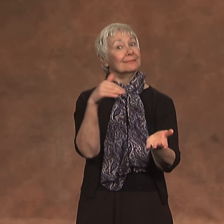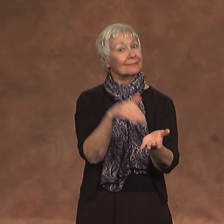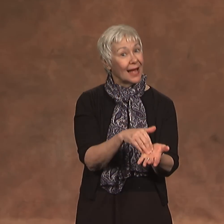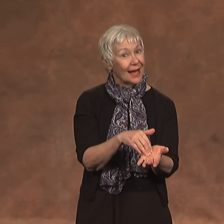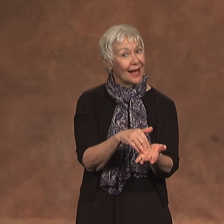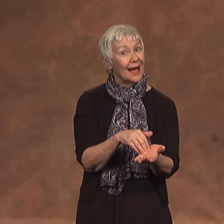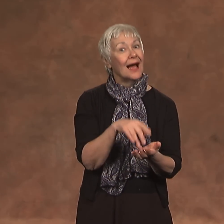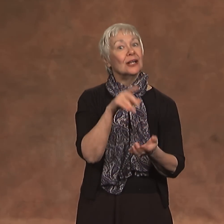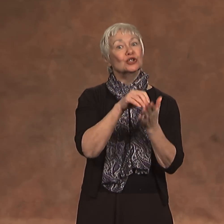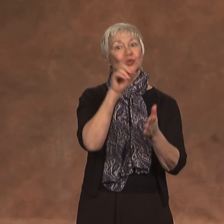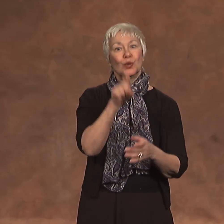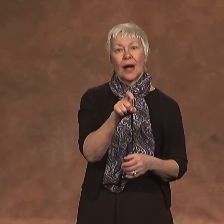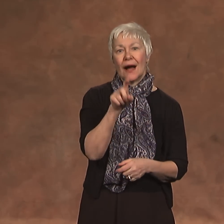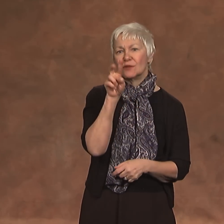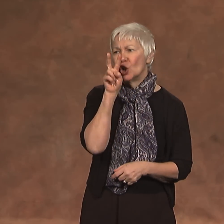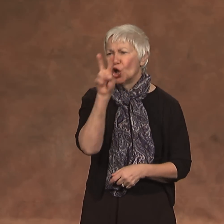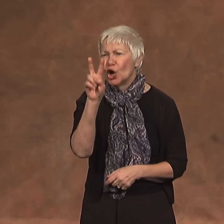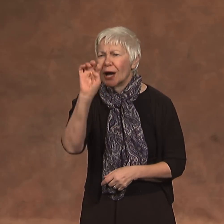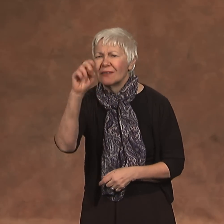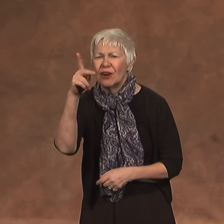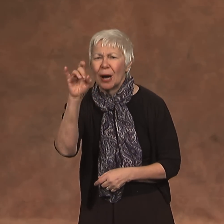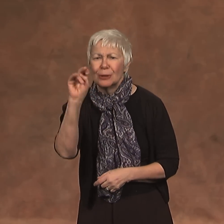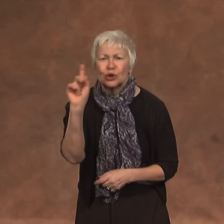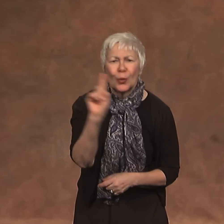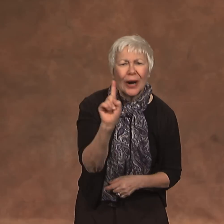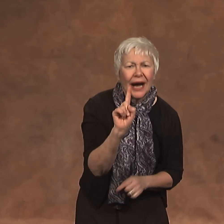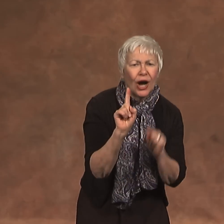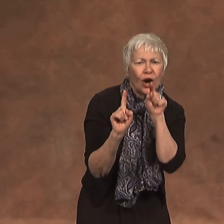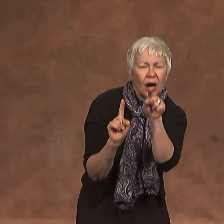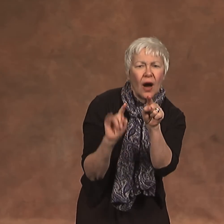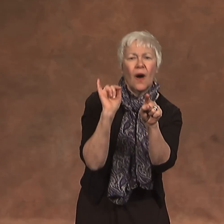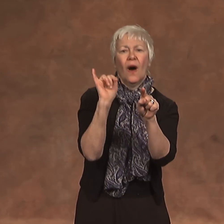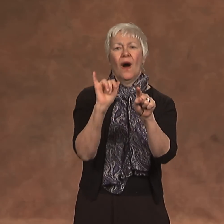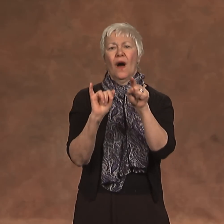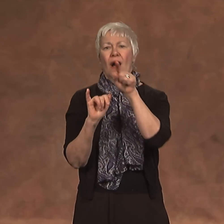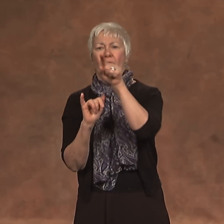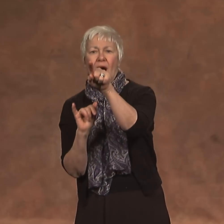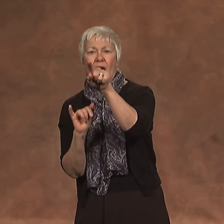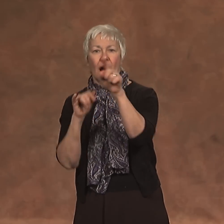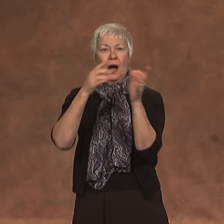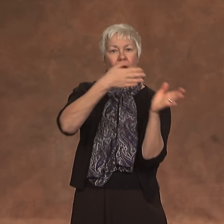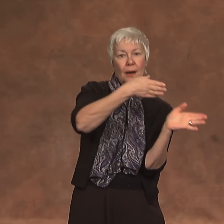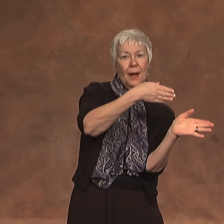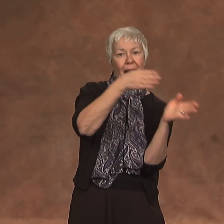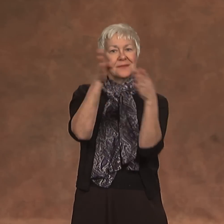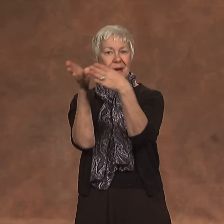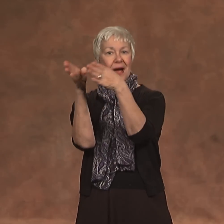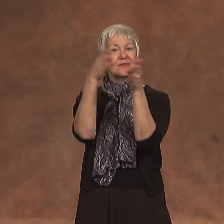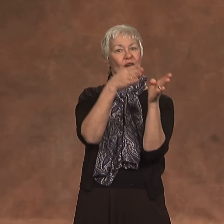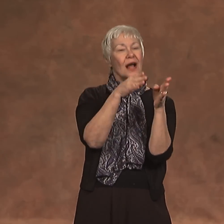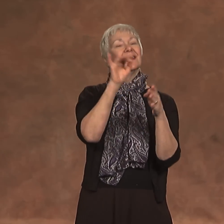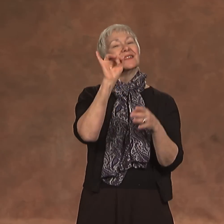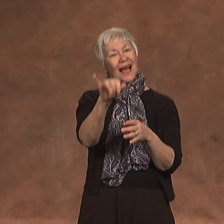Again, here the student would have to look at the text on one side before looking at the picture to be able to identify which is the right